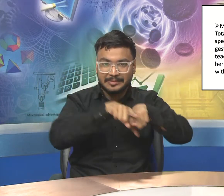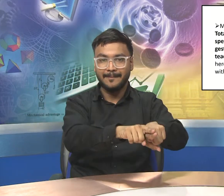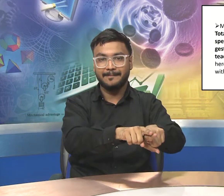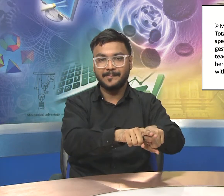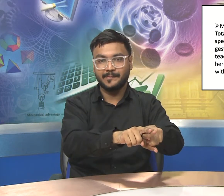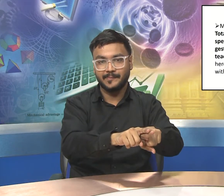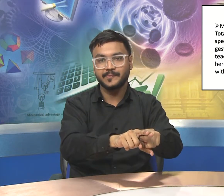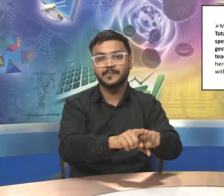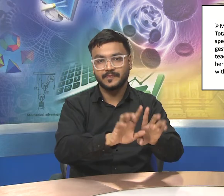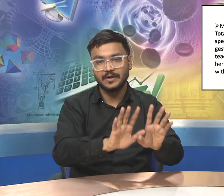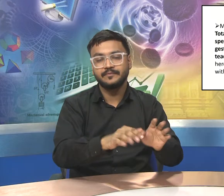However,